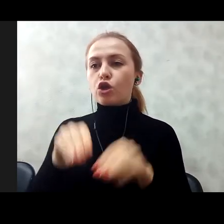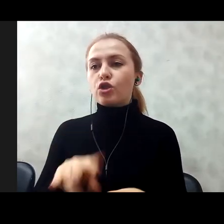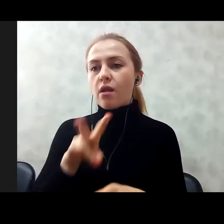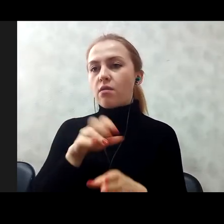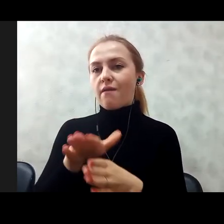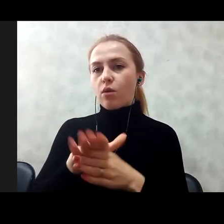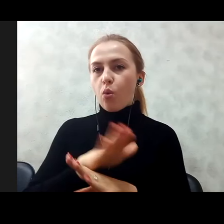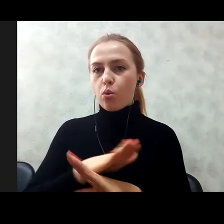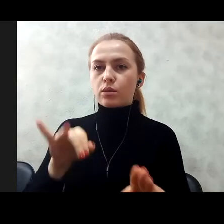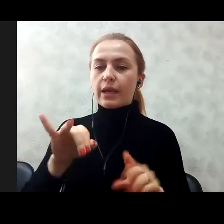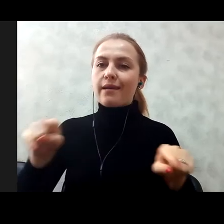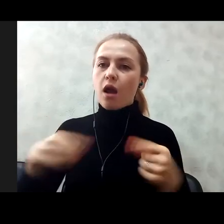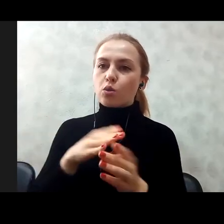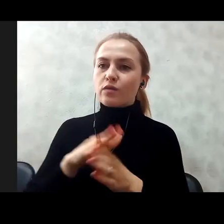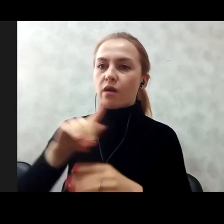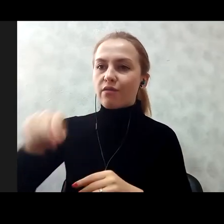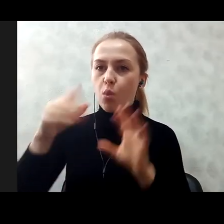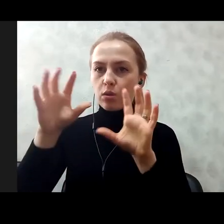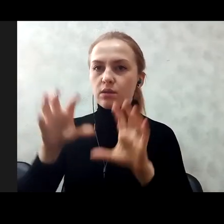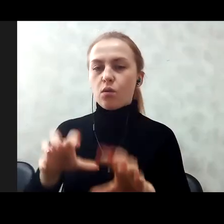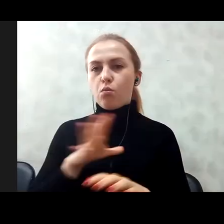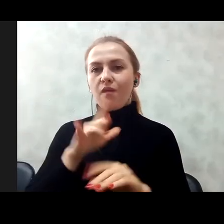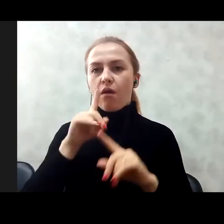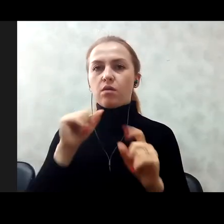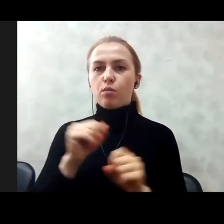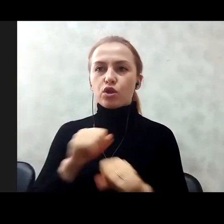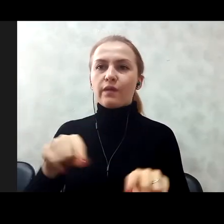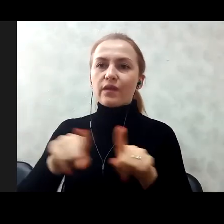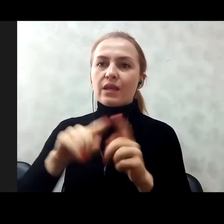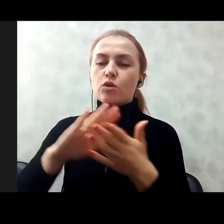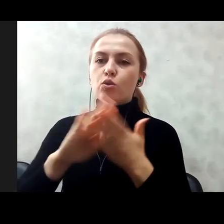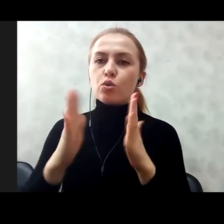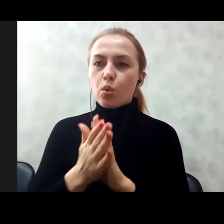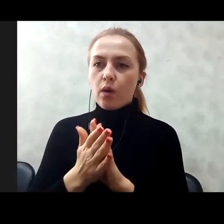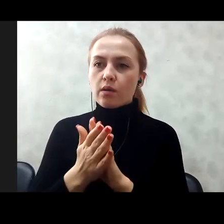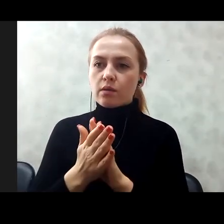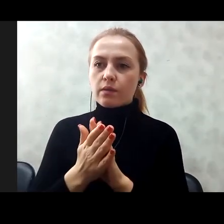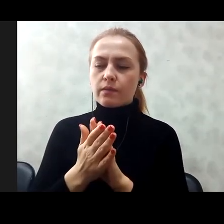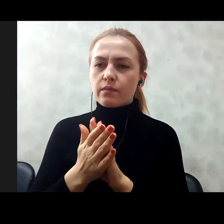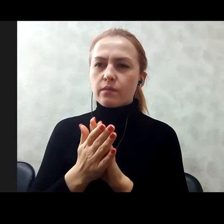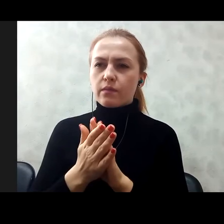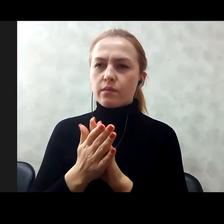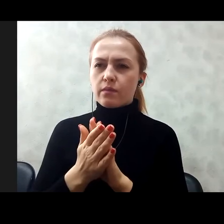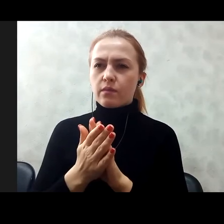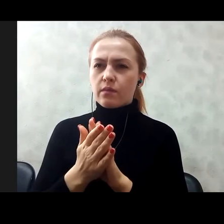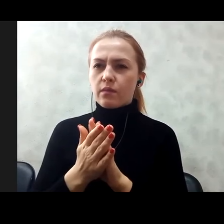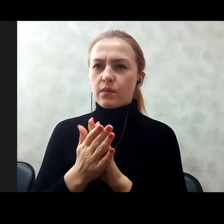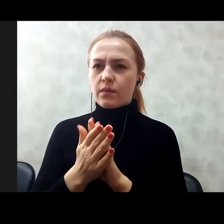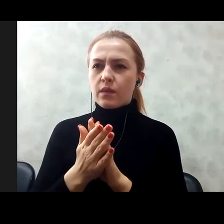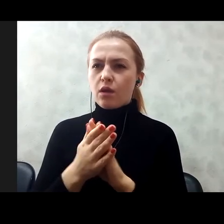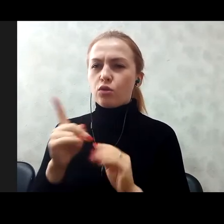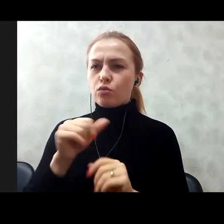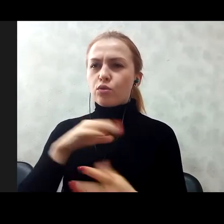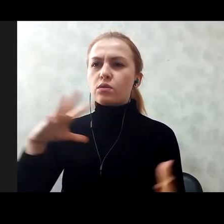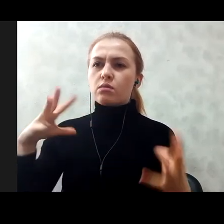So, and when such decisions are not implemented, it is next to impossible to